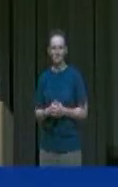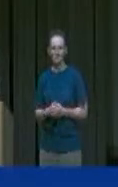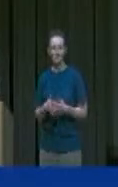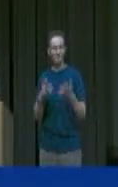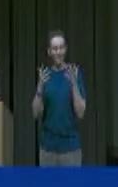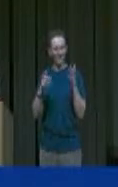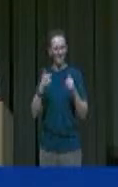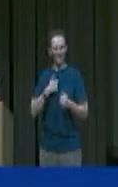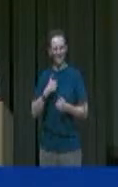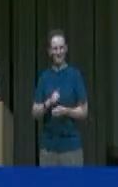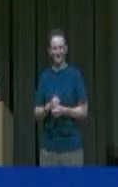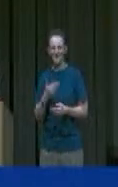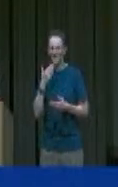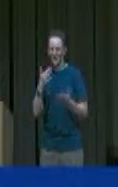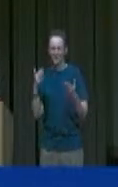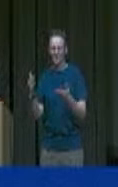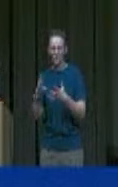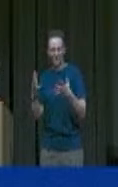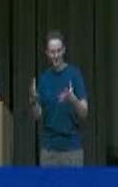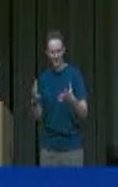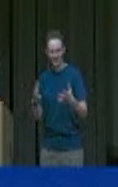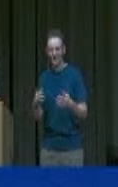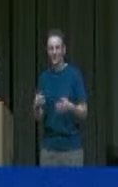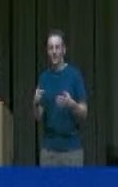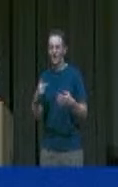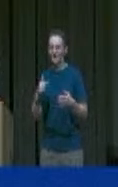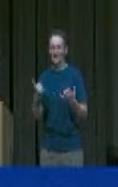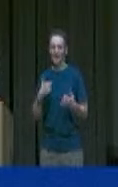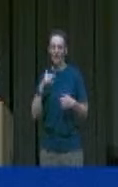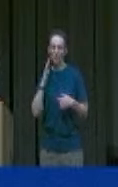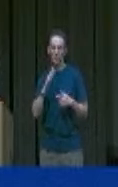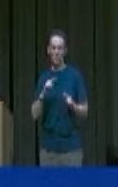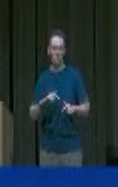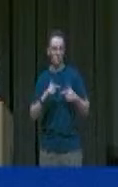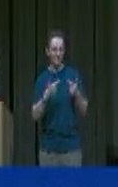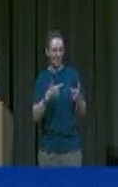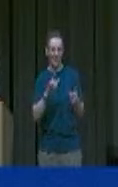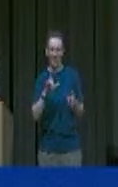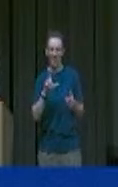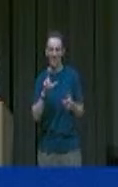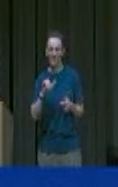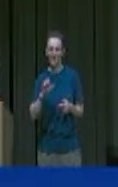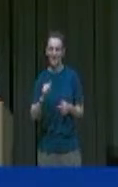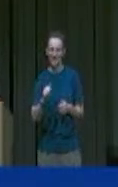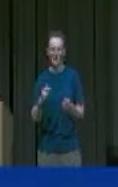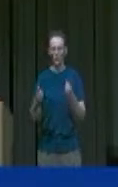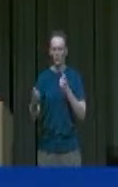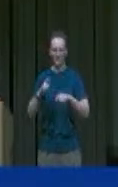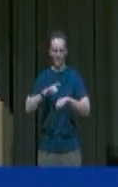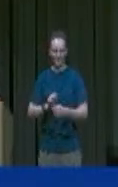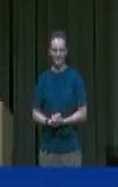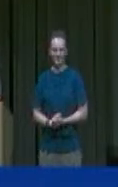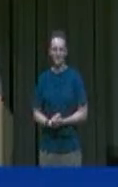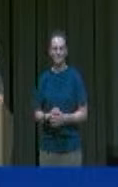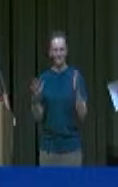that is it for me. Thank you very much. And I'm going to turn it over to Lisa for questions.